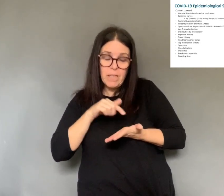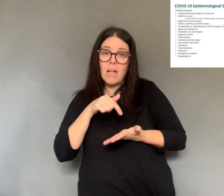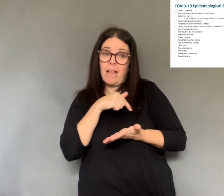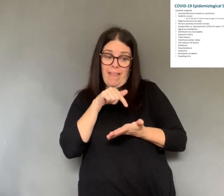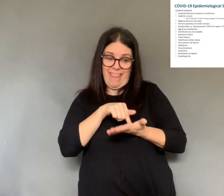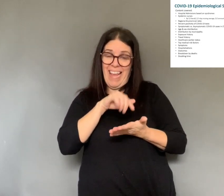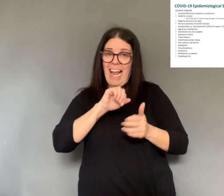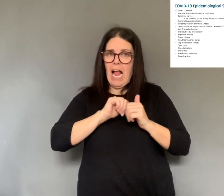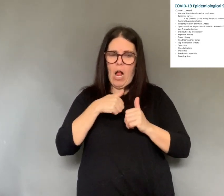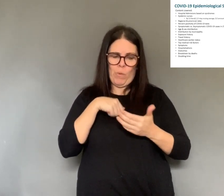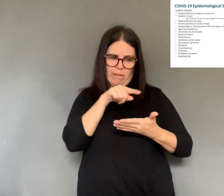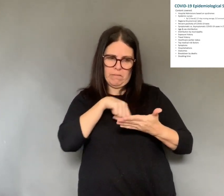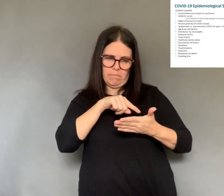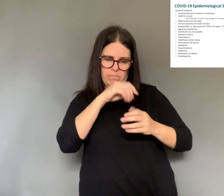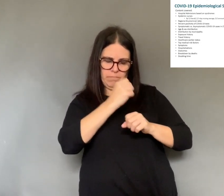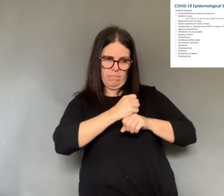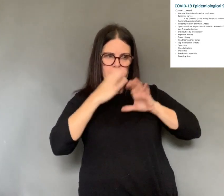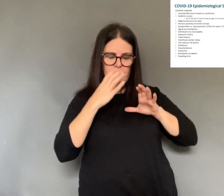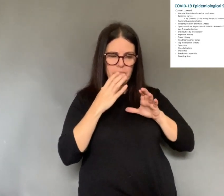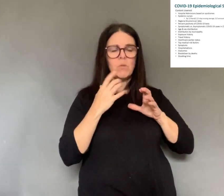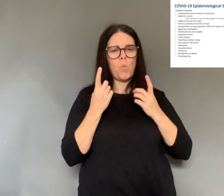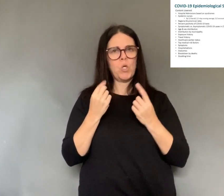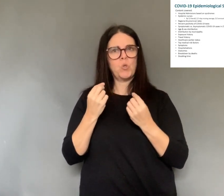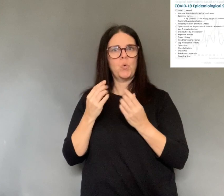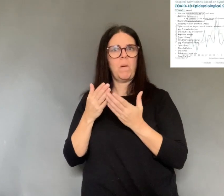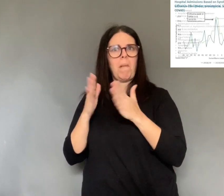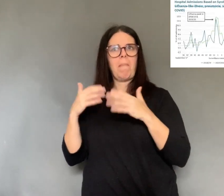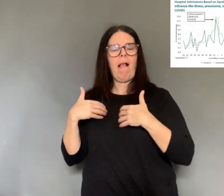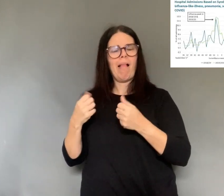the evidence in making public health recommendations.